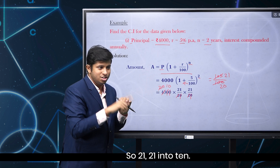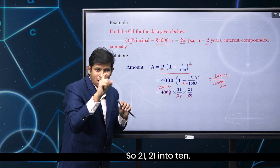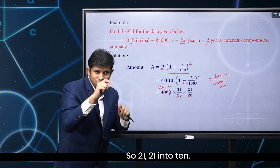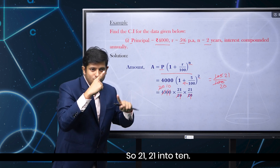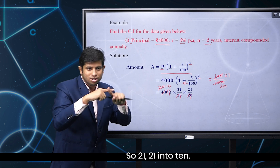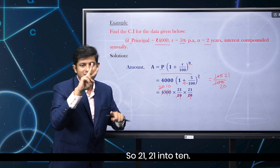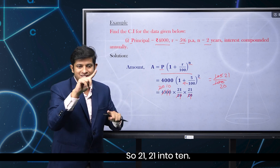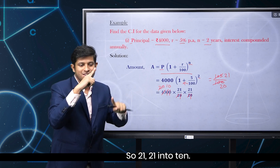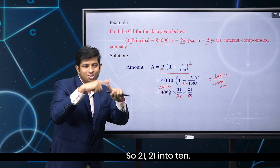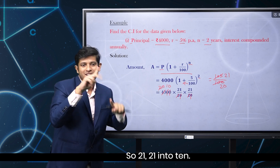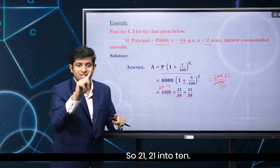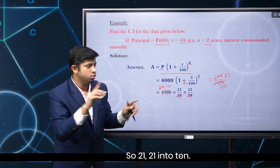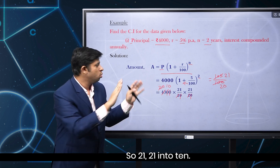So 21 into 21 into 10,